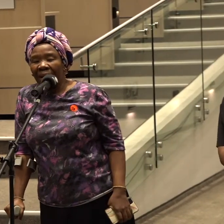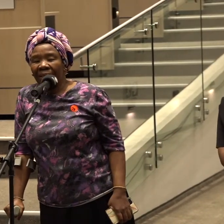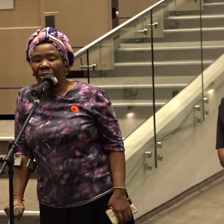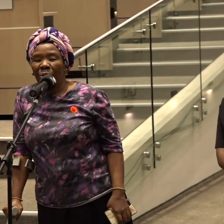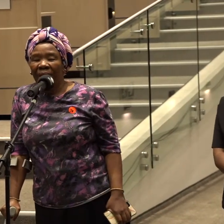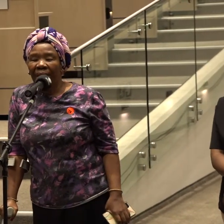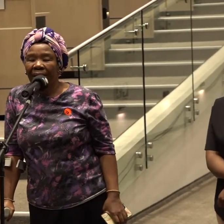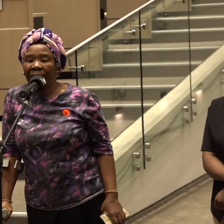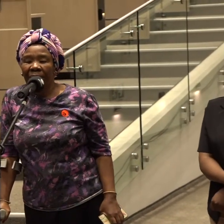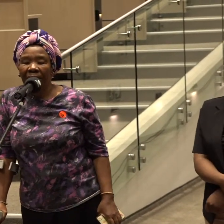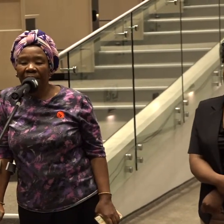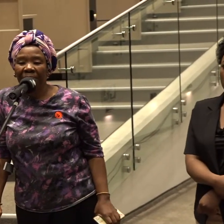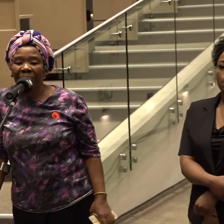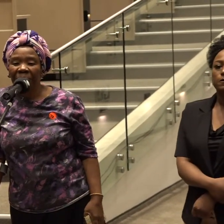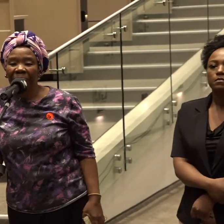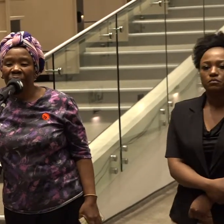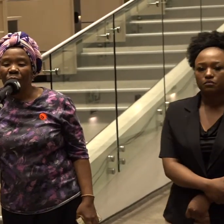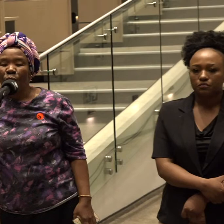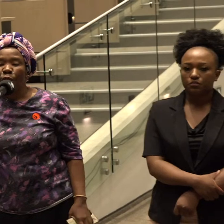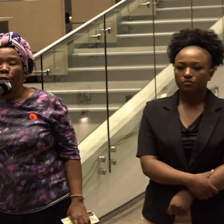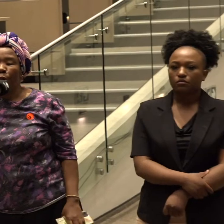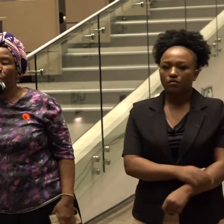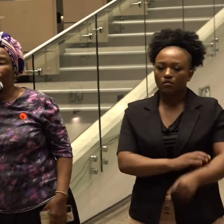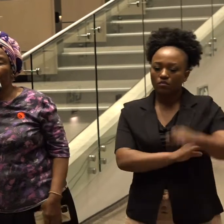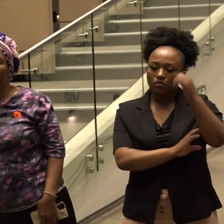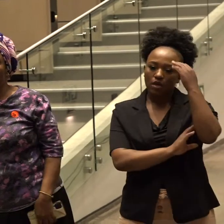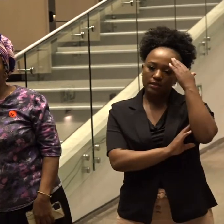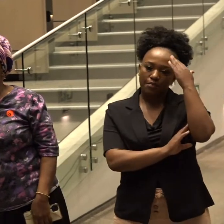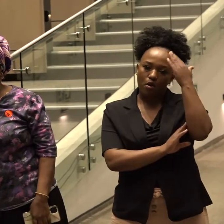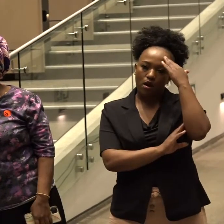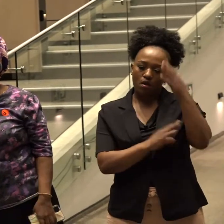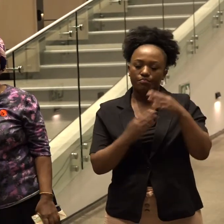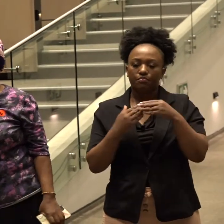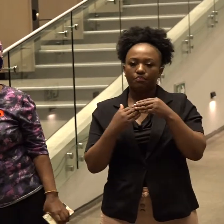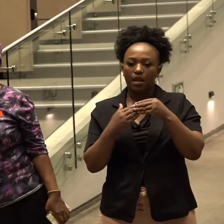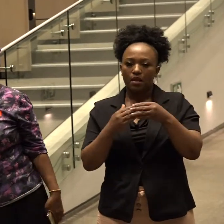San Manan is El